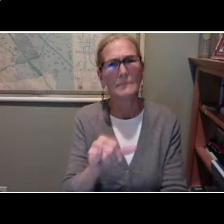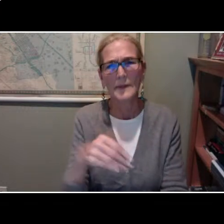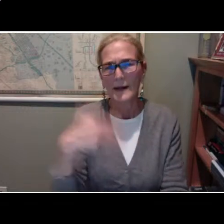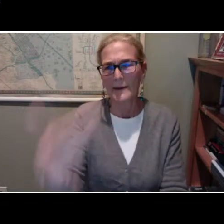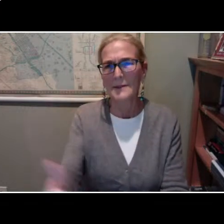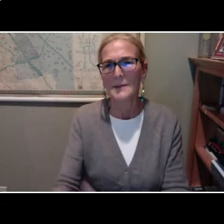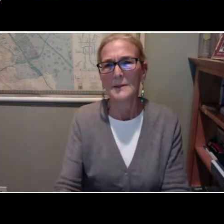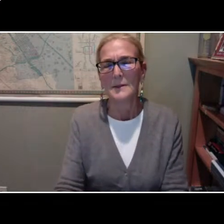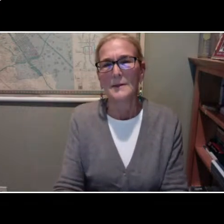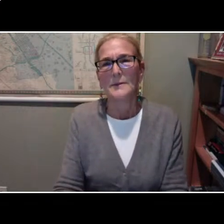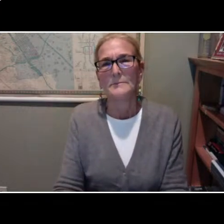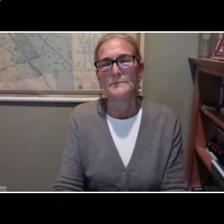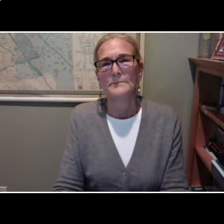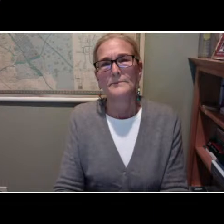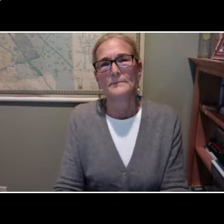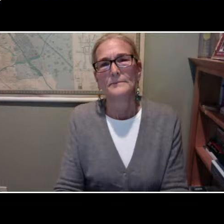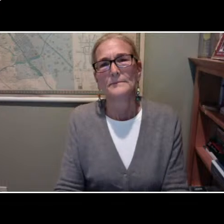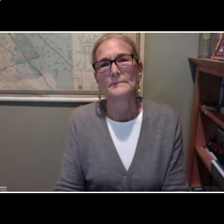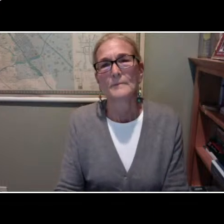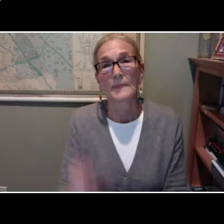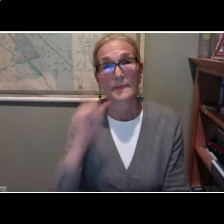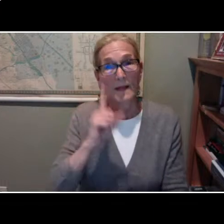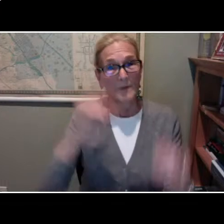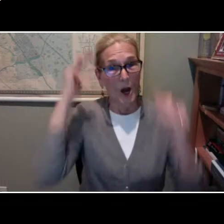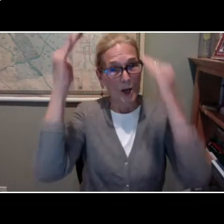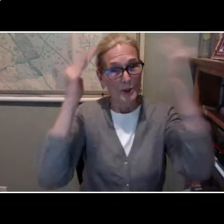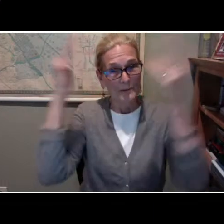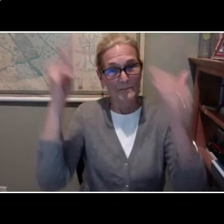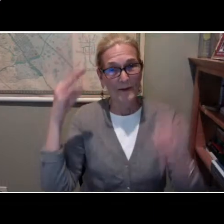Deaf storytelling.